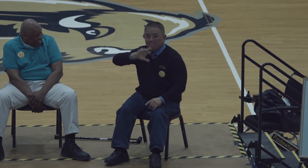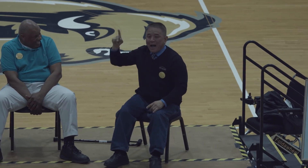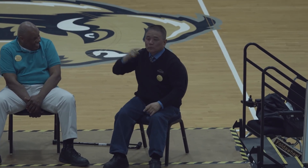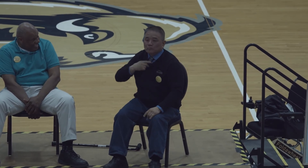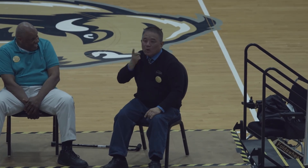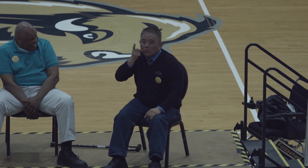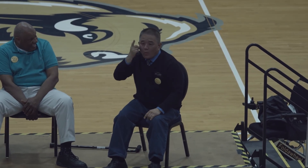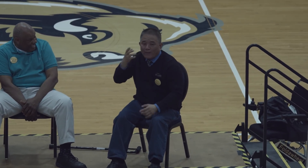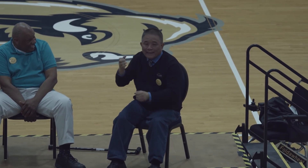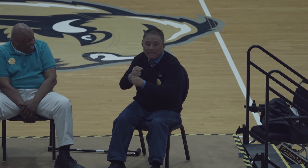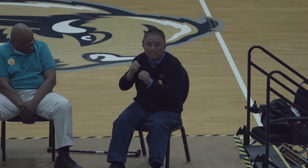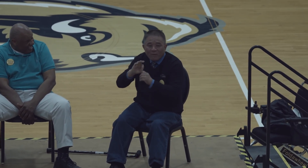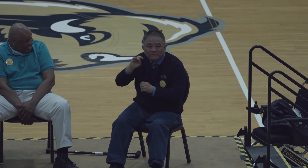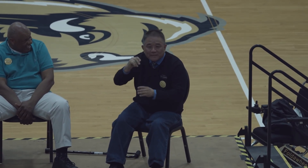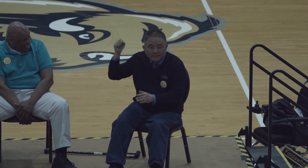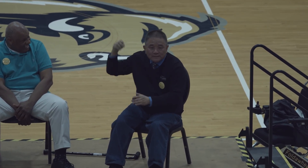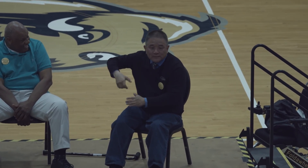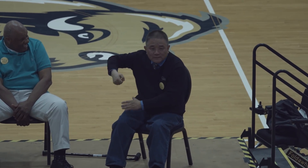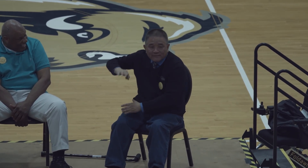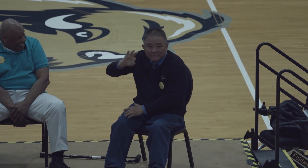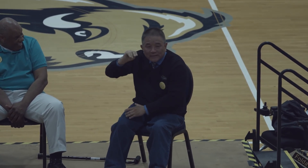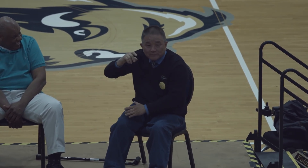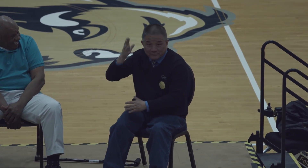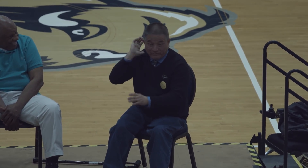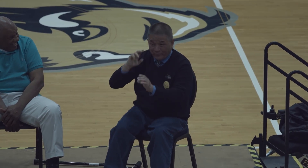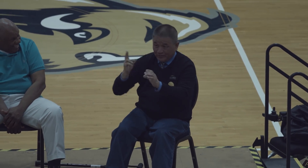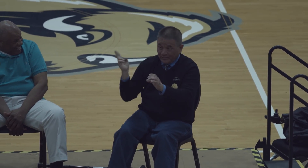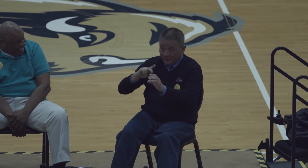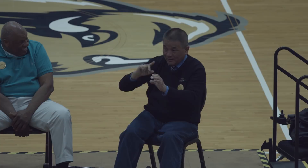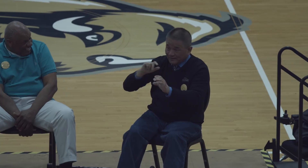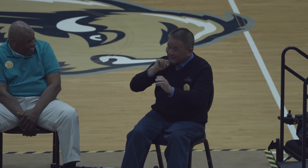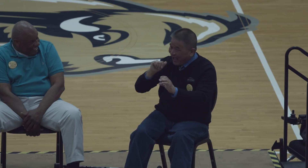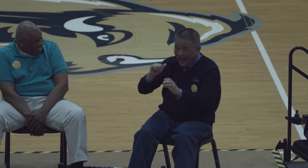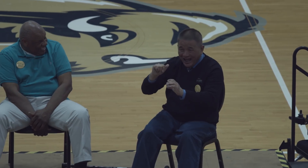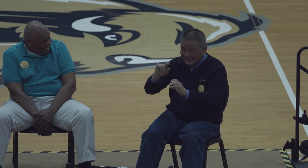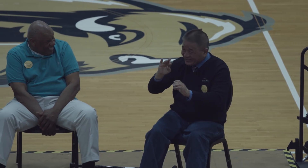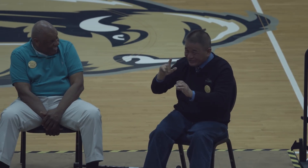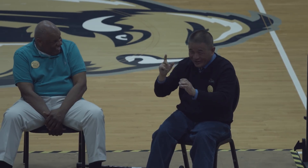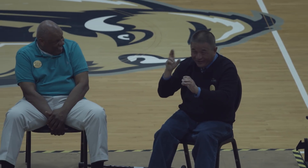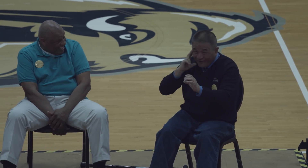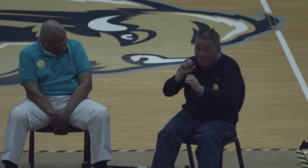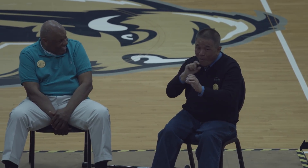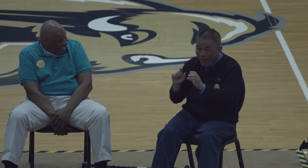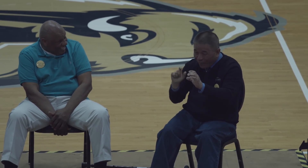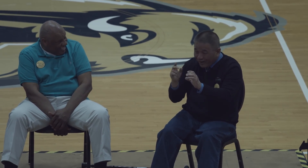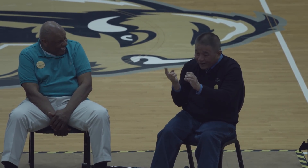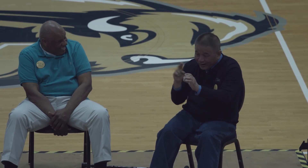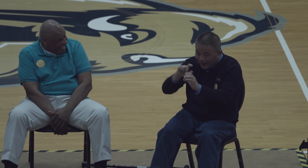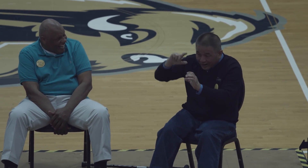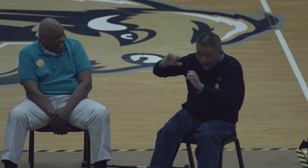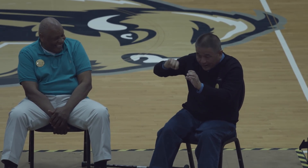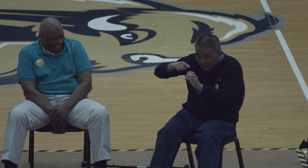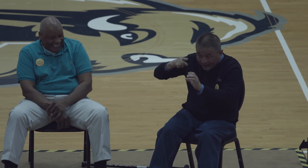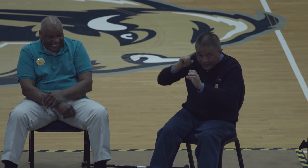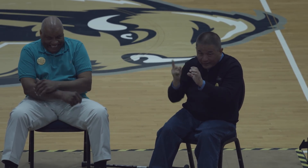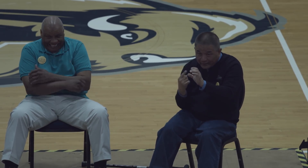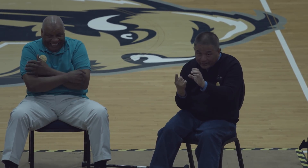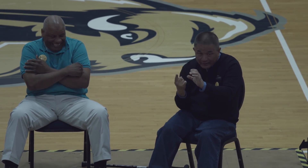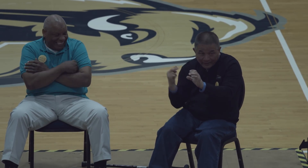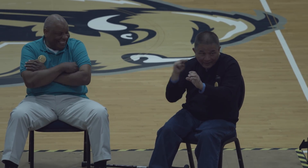went. And I went back to my dorm to get more film. Back then, we had actual film canisters. I don't know if you know them, but you